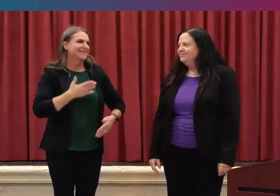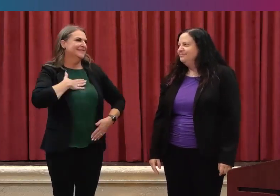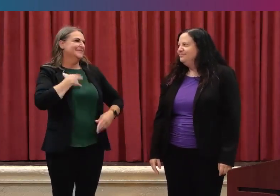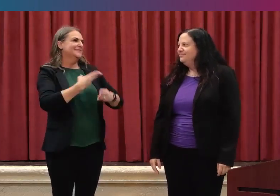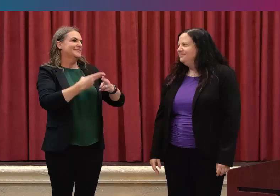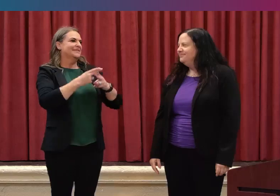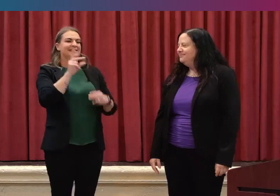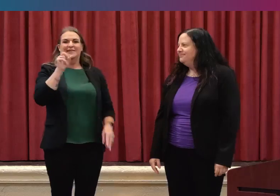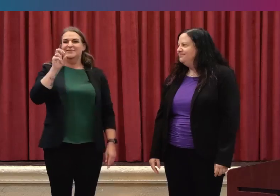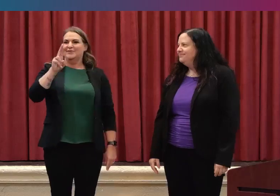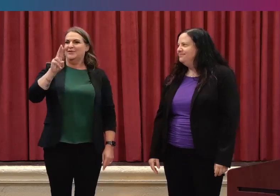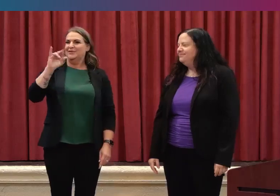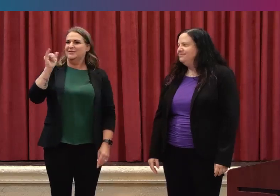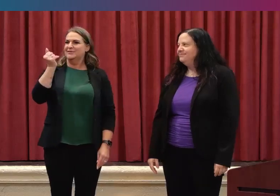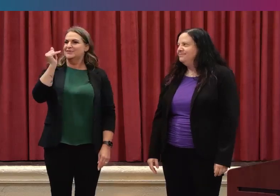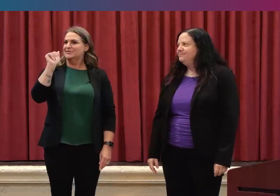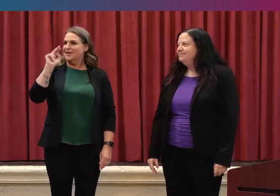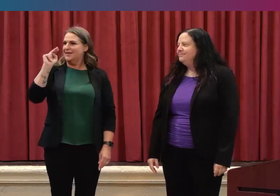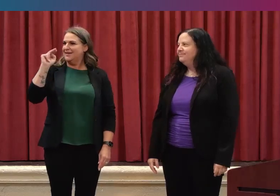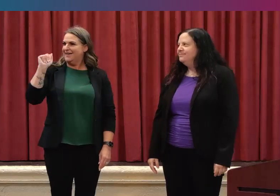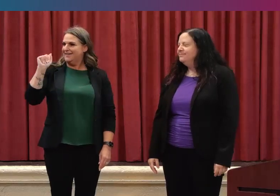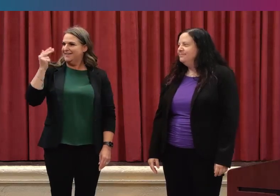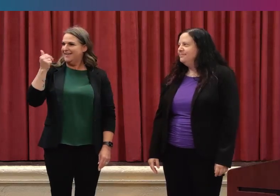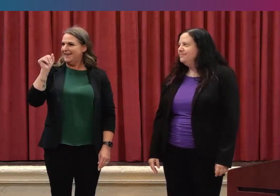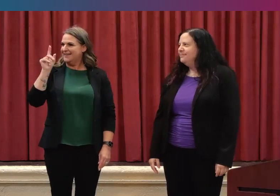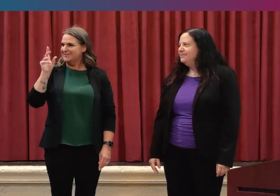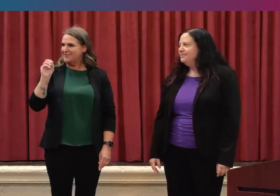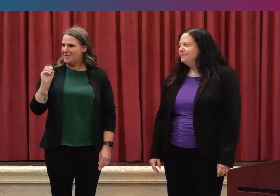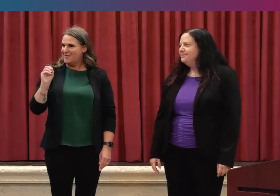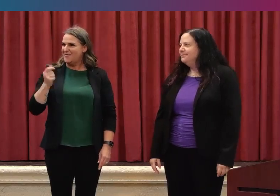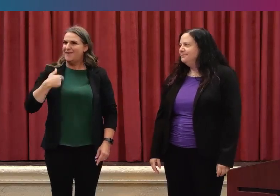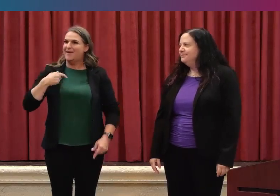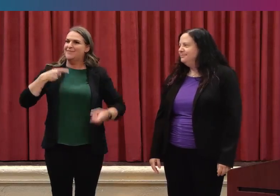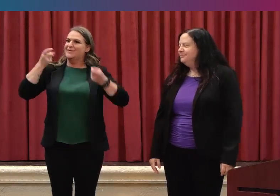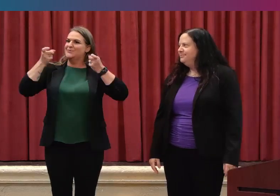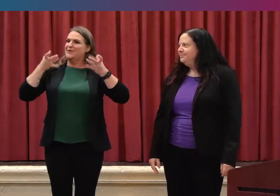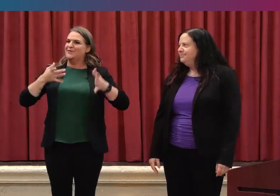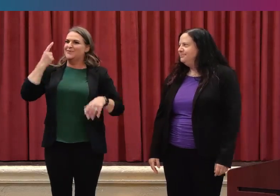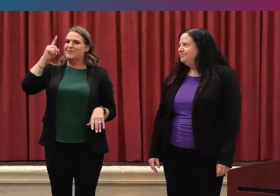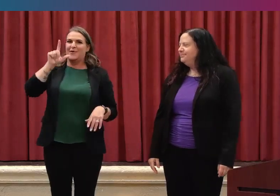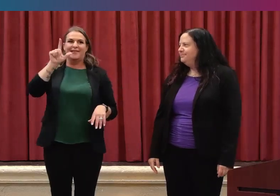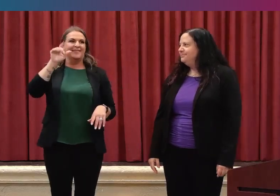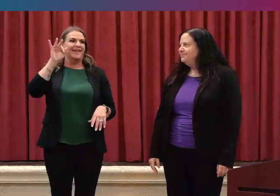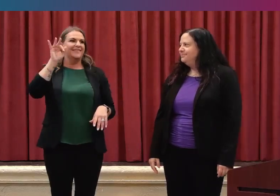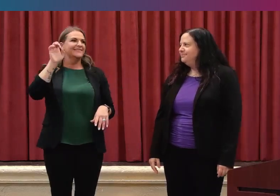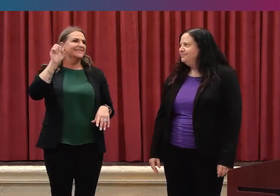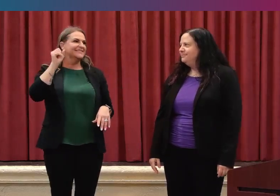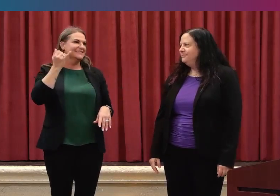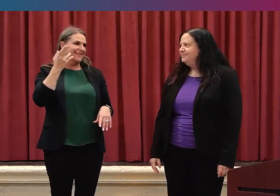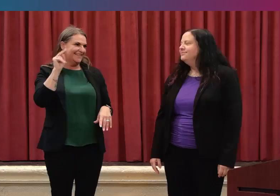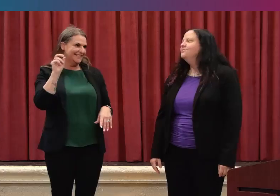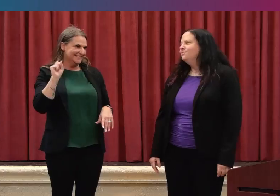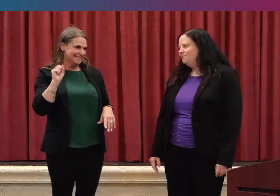excited to see all of you here. My name is Dr. Jana Hasko, and I'm the current director of